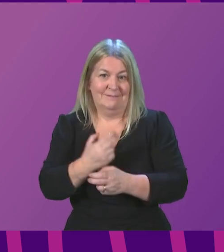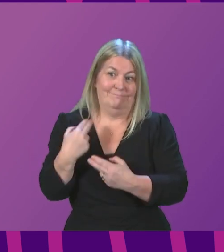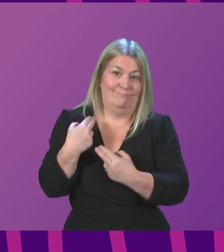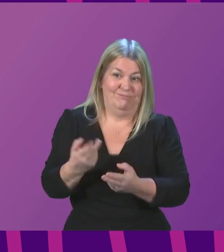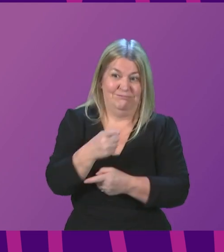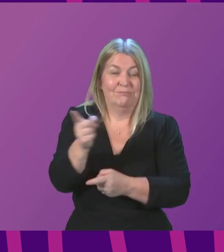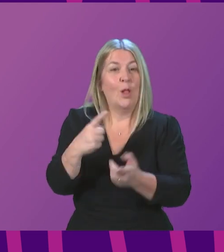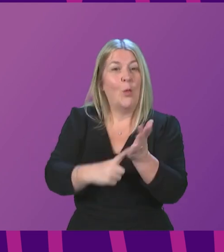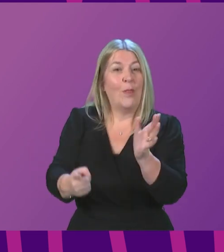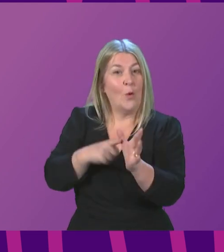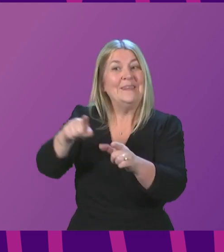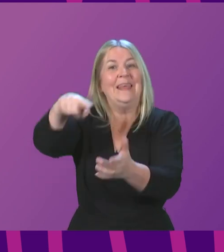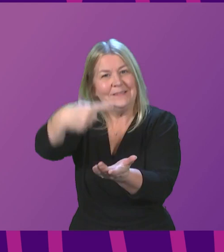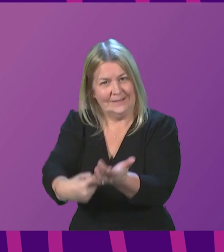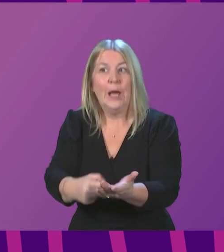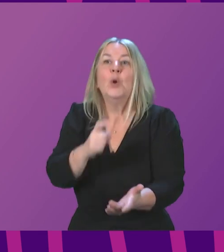is